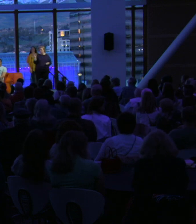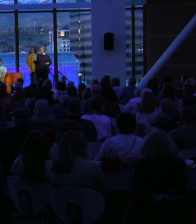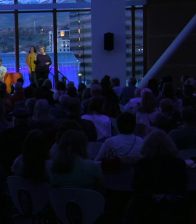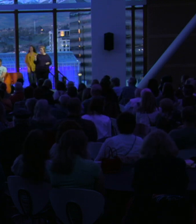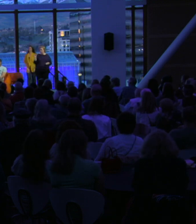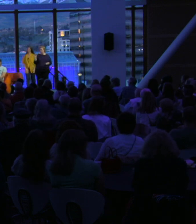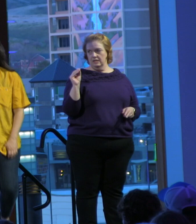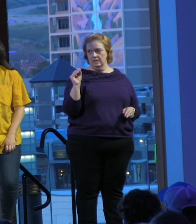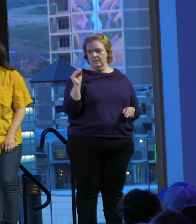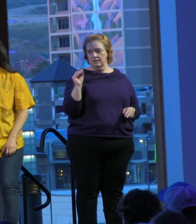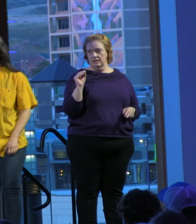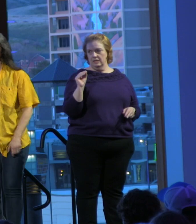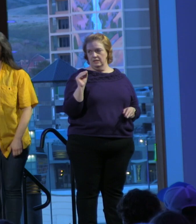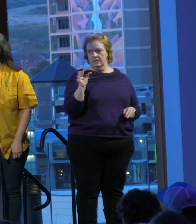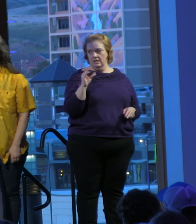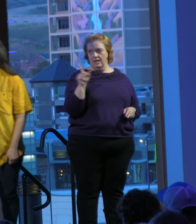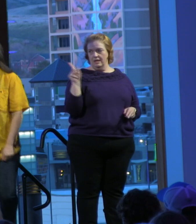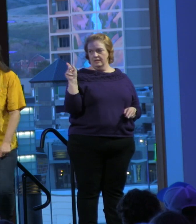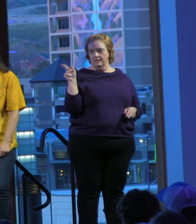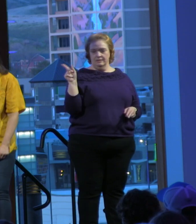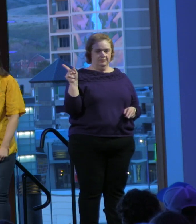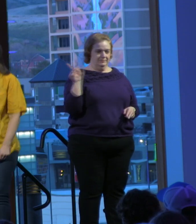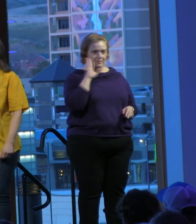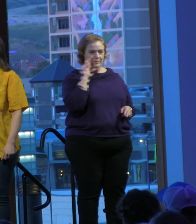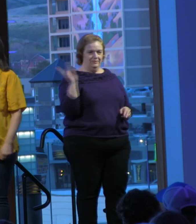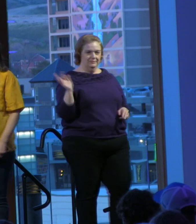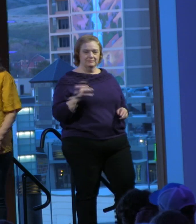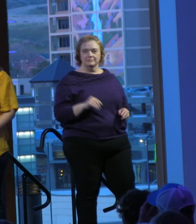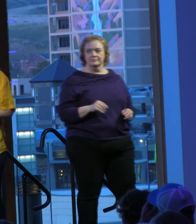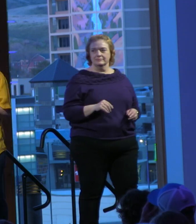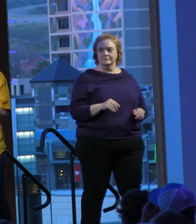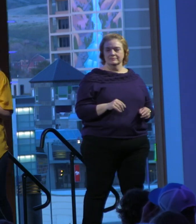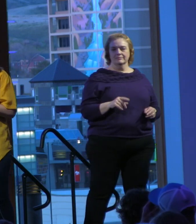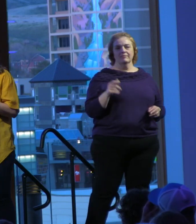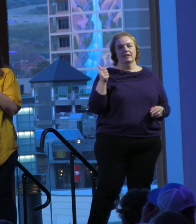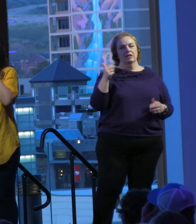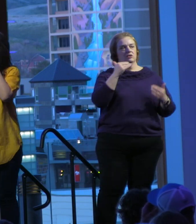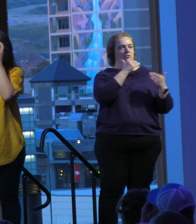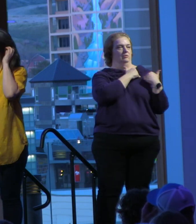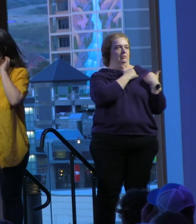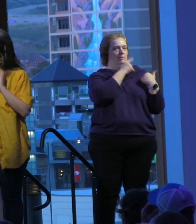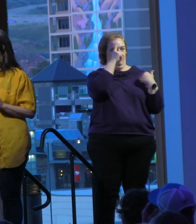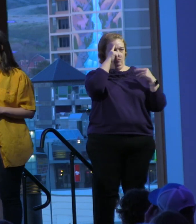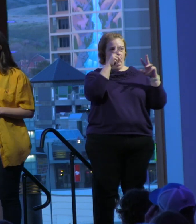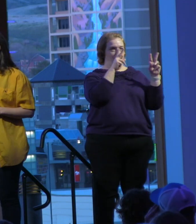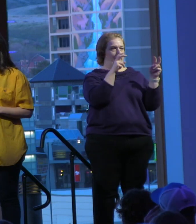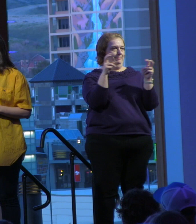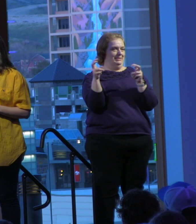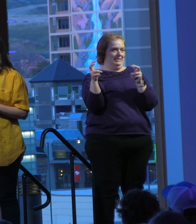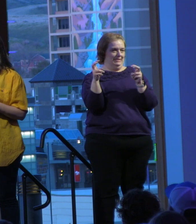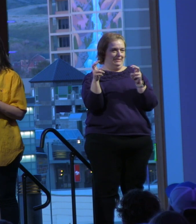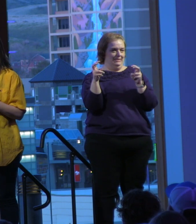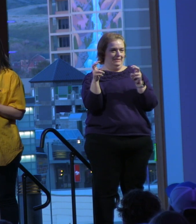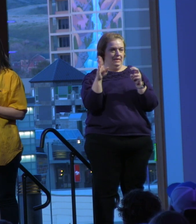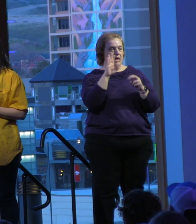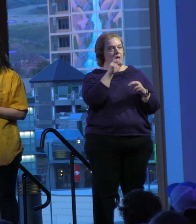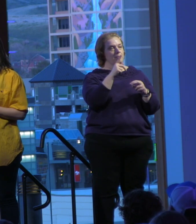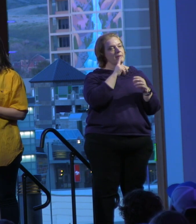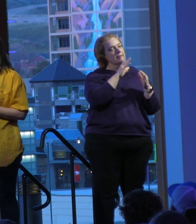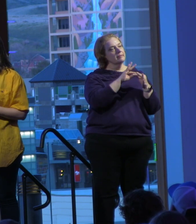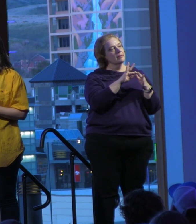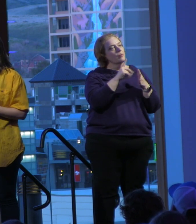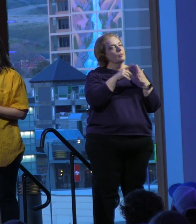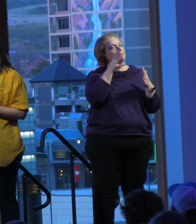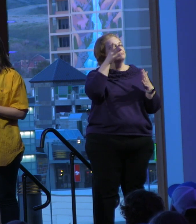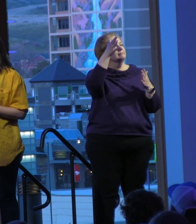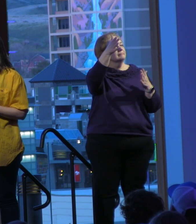this person right here, I'll give you this one, is responsible for the themes that you see. So, Beth, tell us a little bit about what we have